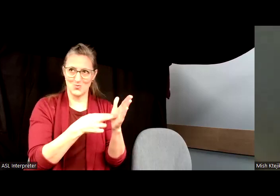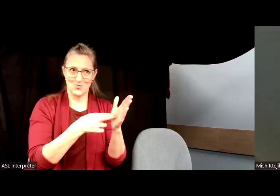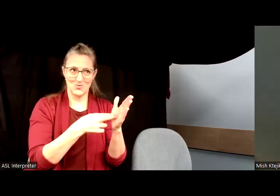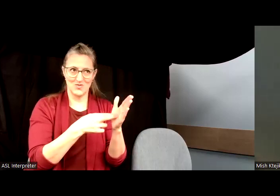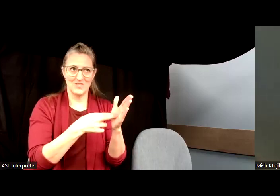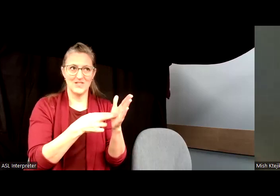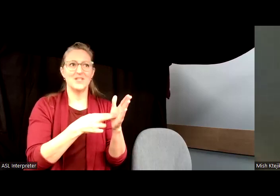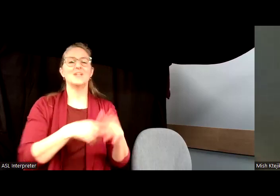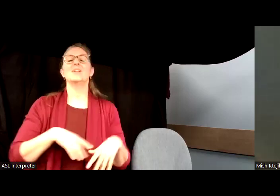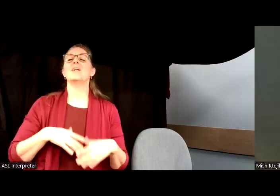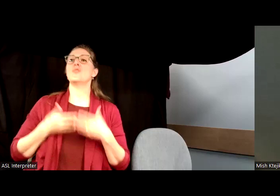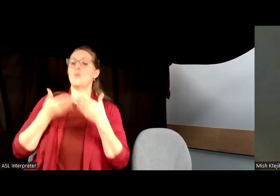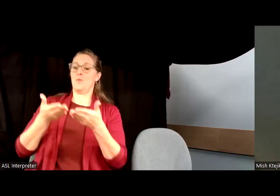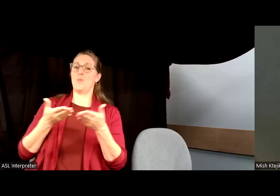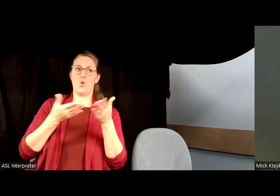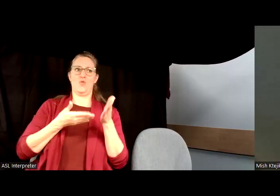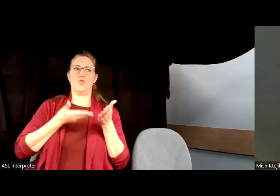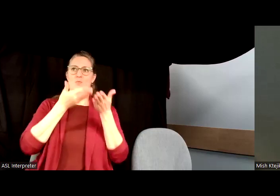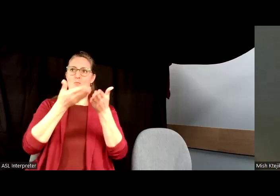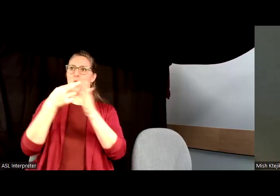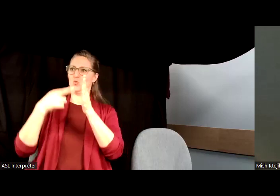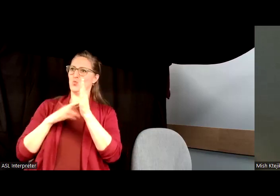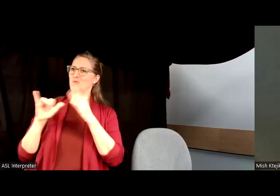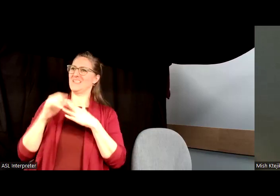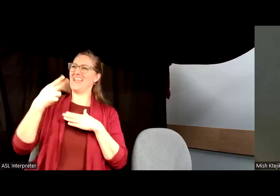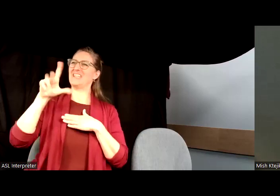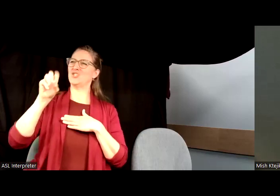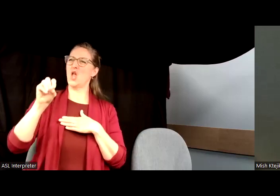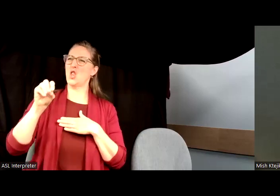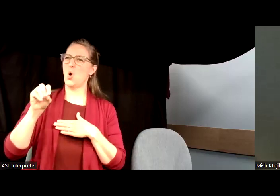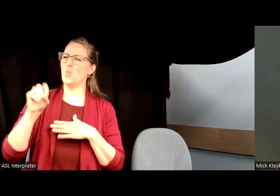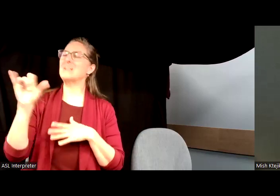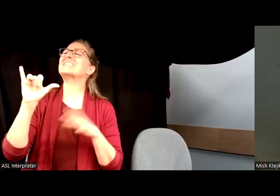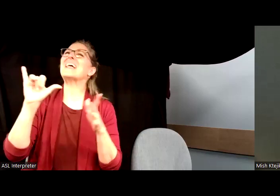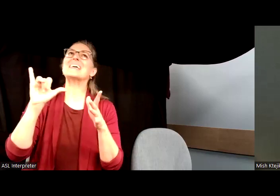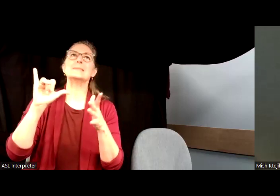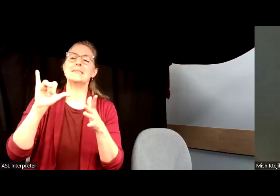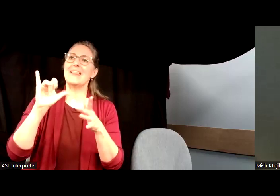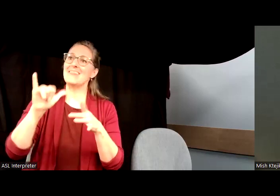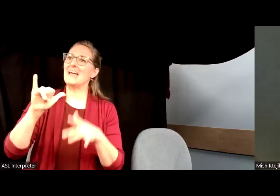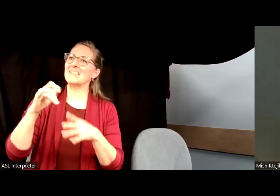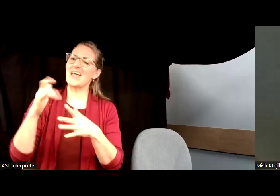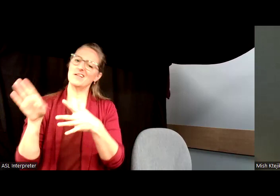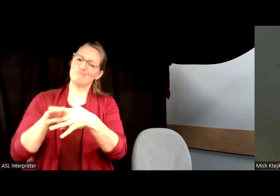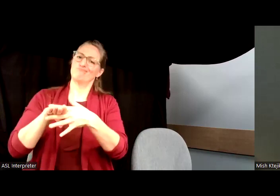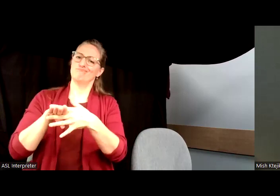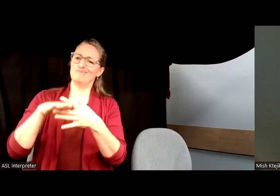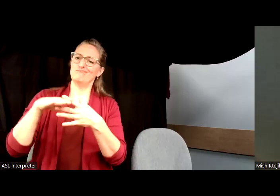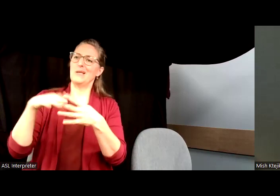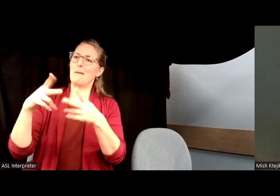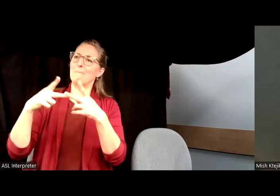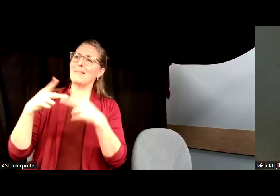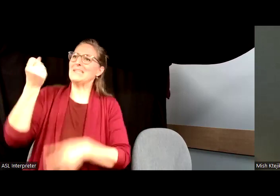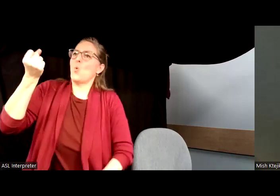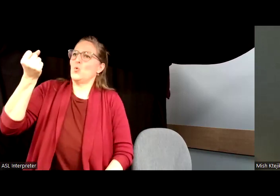which are like the HO rules currently. So it's like a placeholder. You're adopting those for